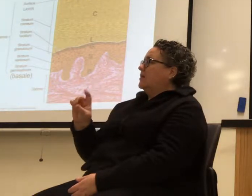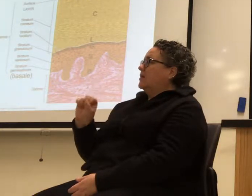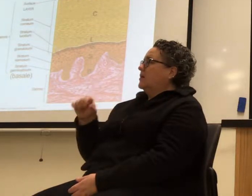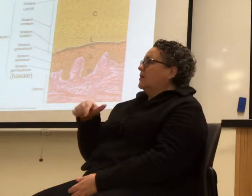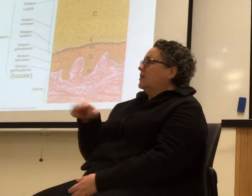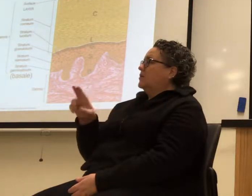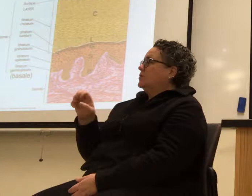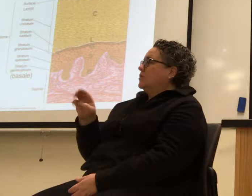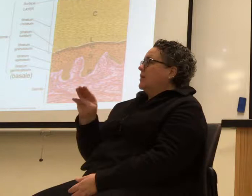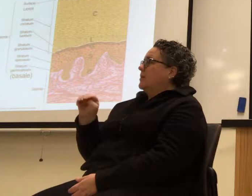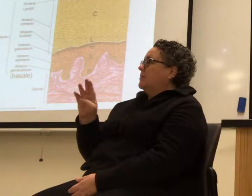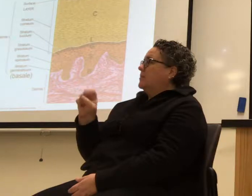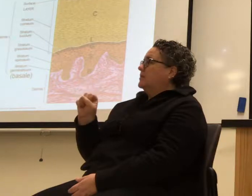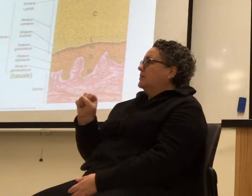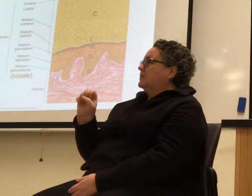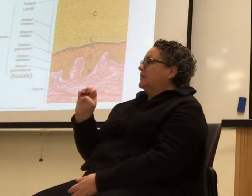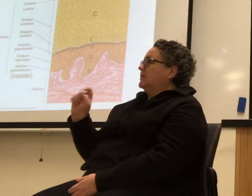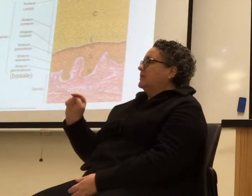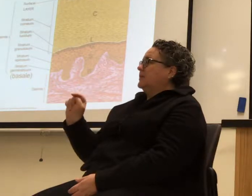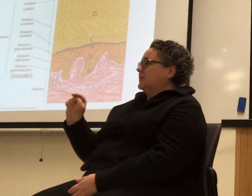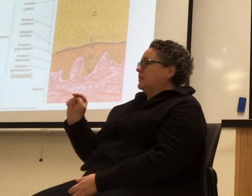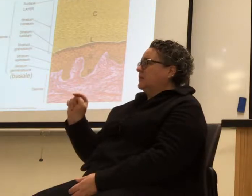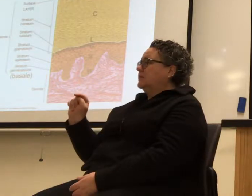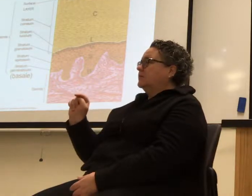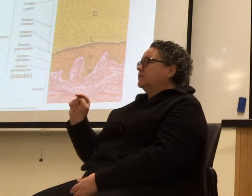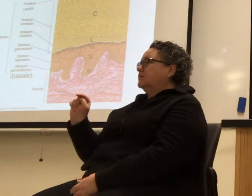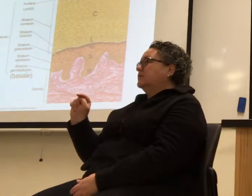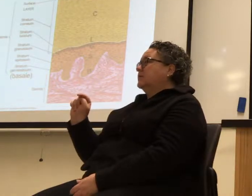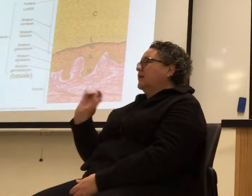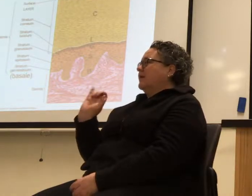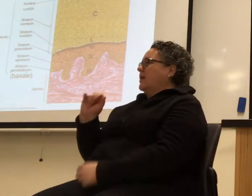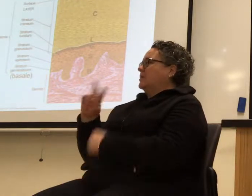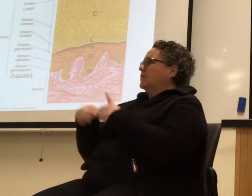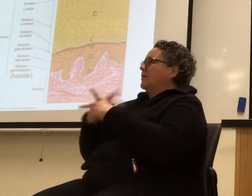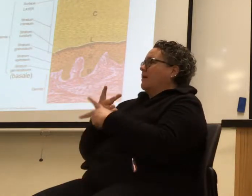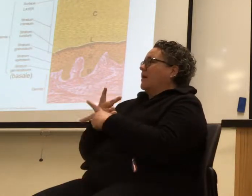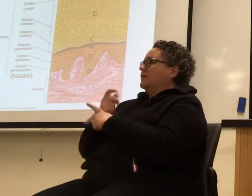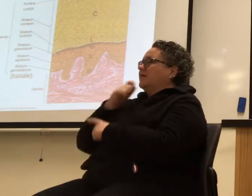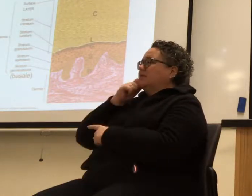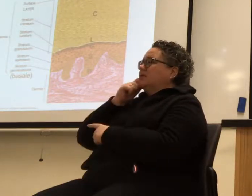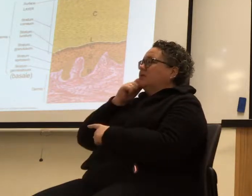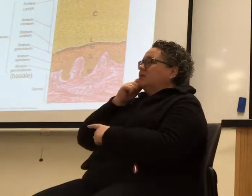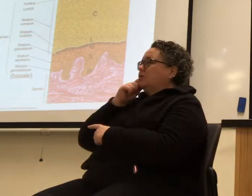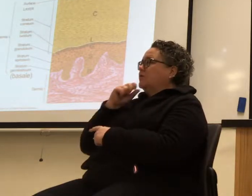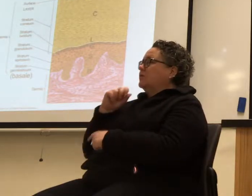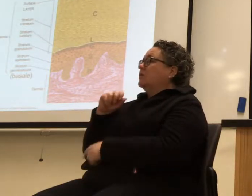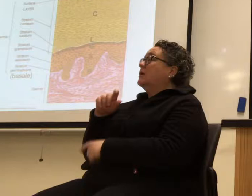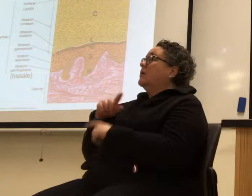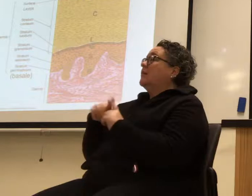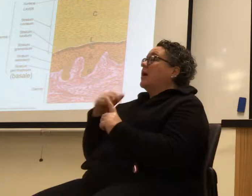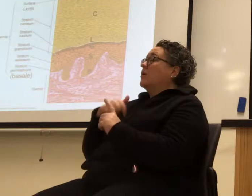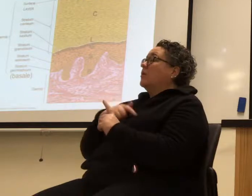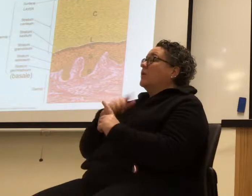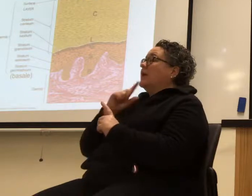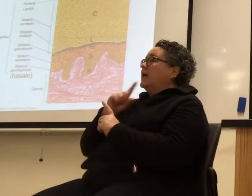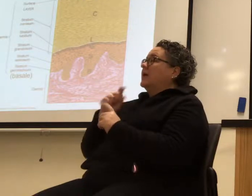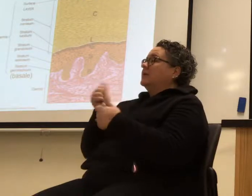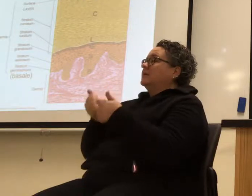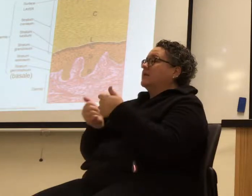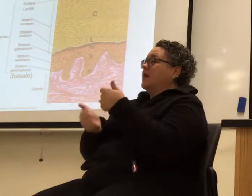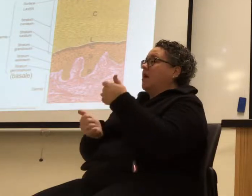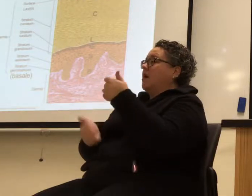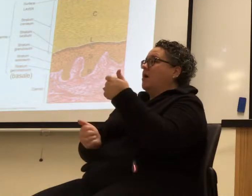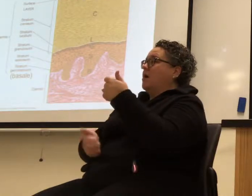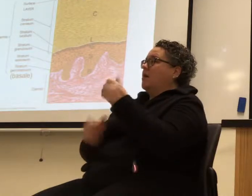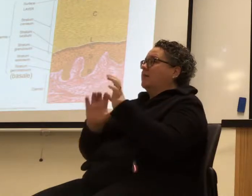squamous ET. That's what kind of tissue it is. But we subcategorize all the different layers